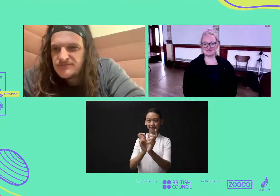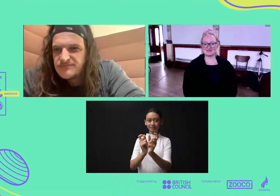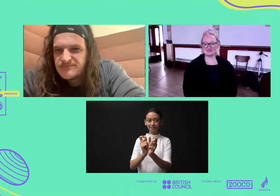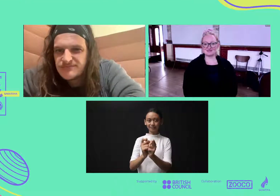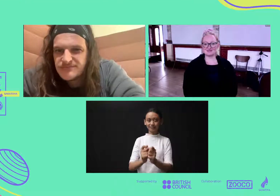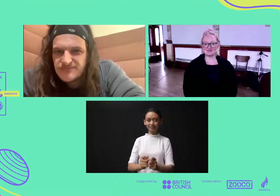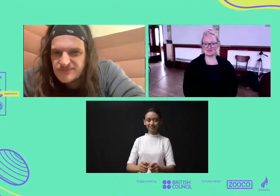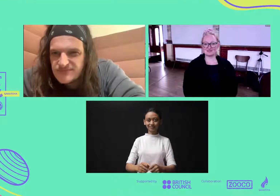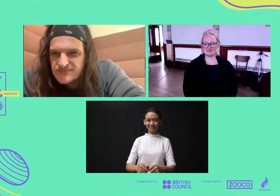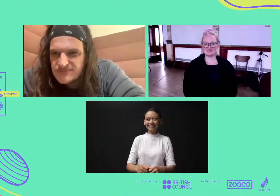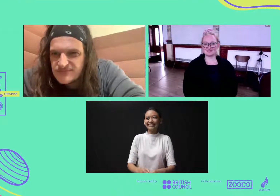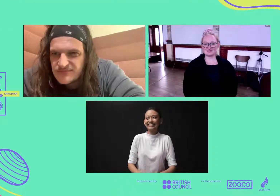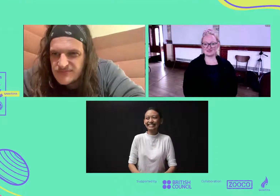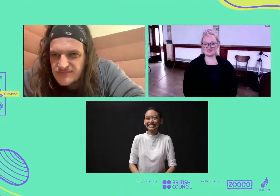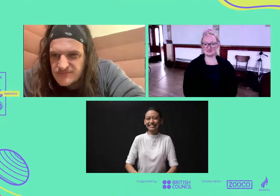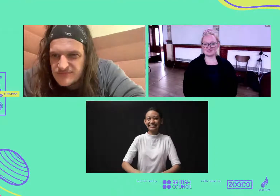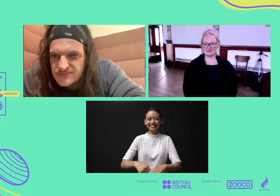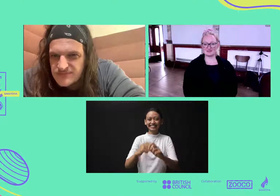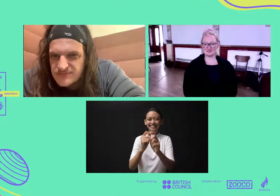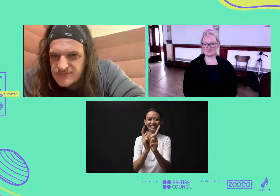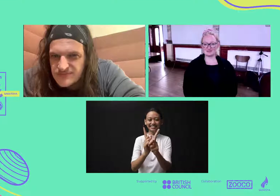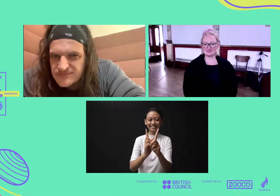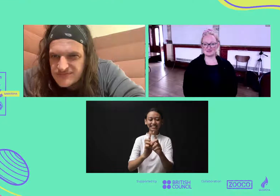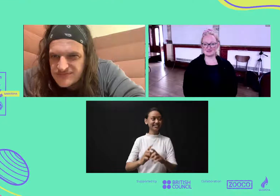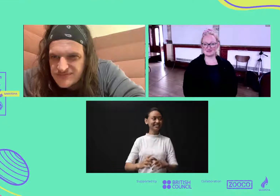You can do it, let's go.